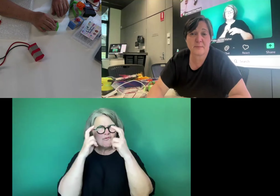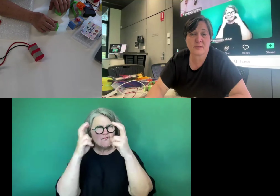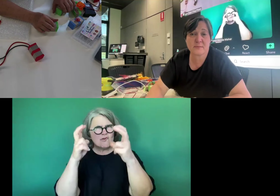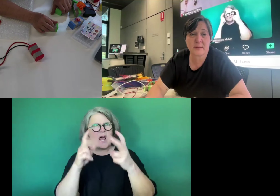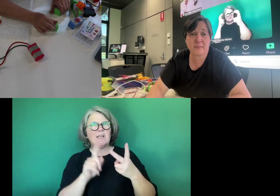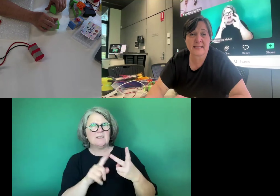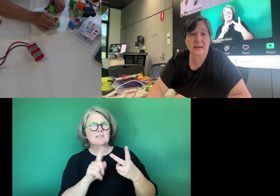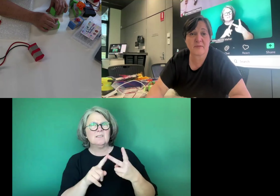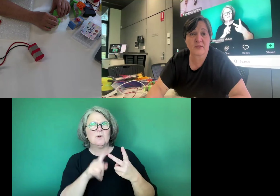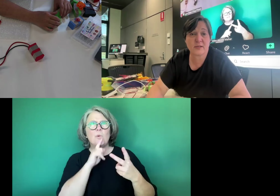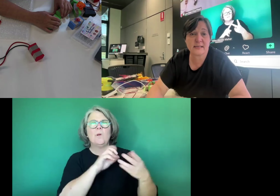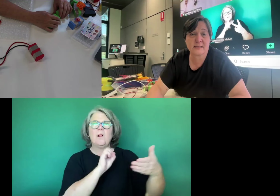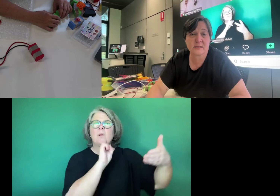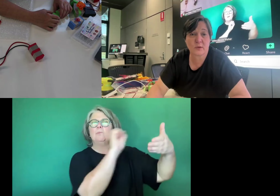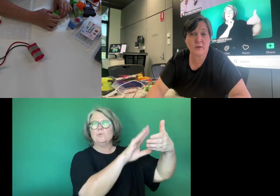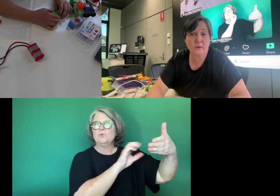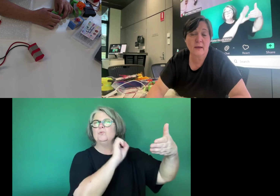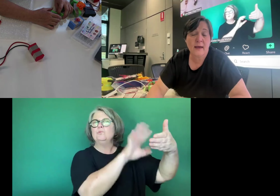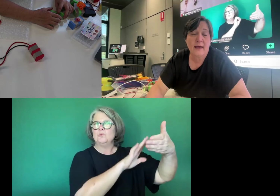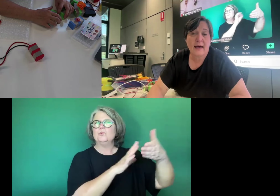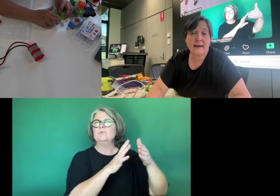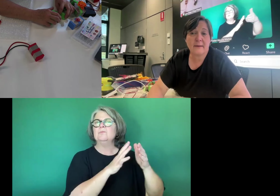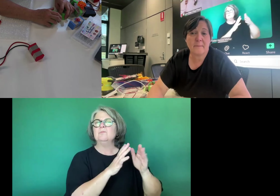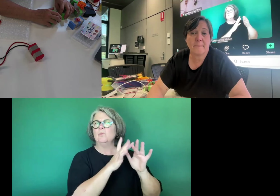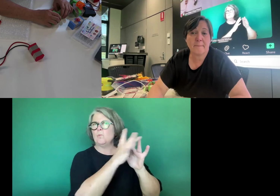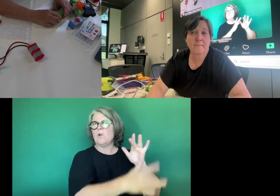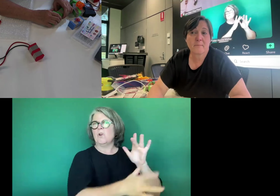I'll actually put some templates up for those things as well.